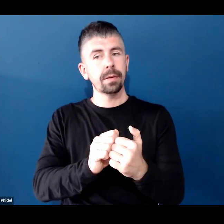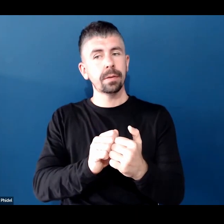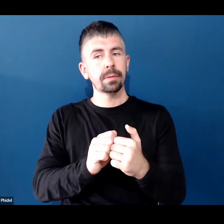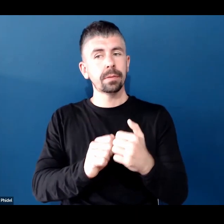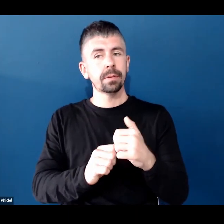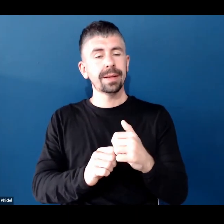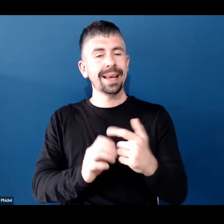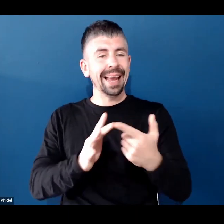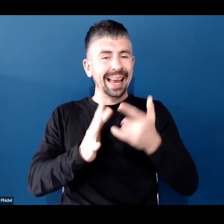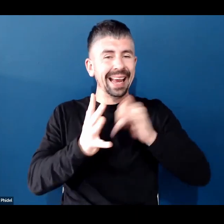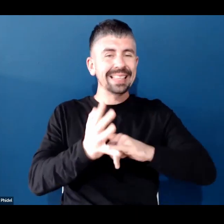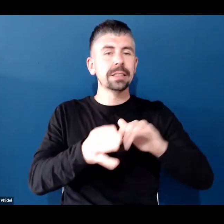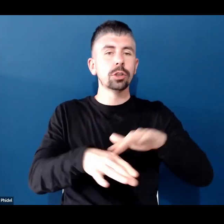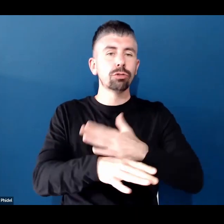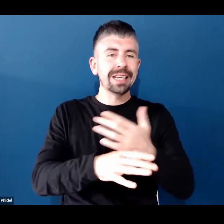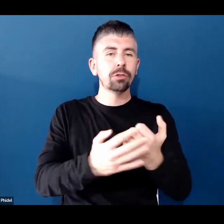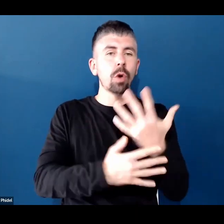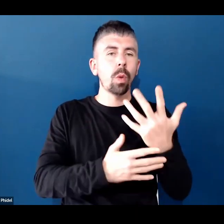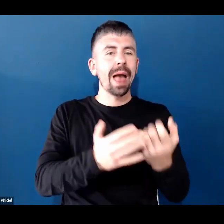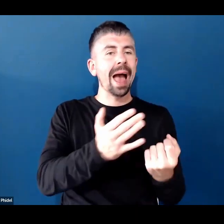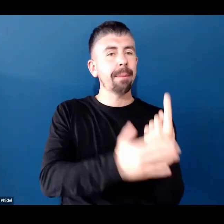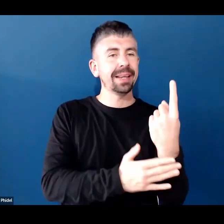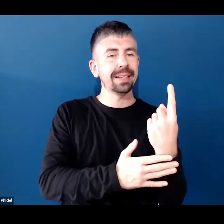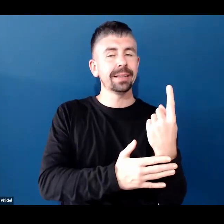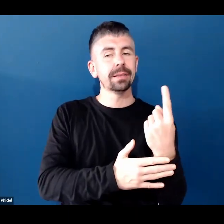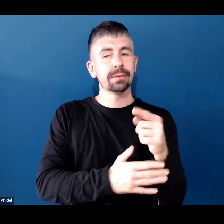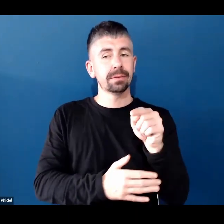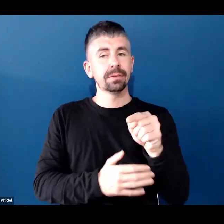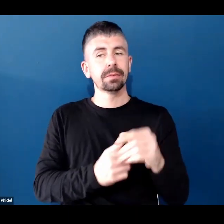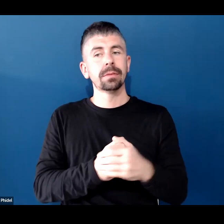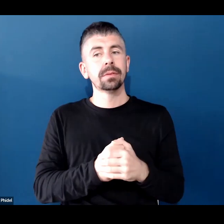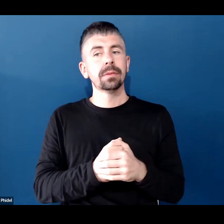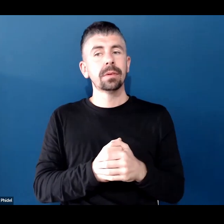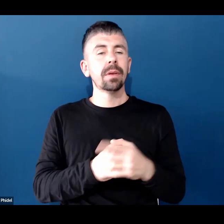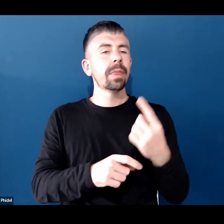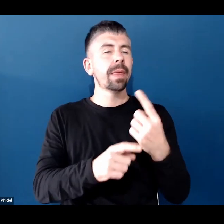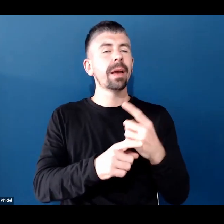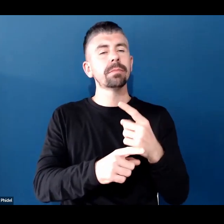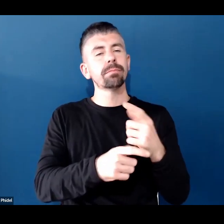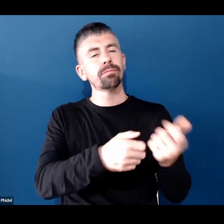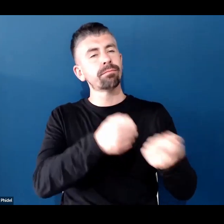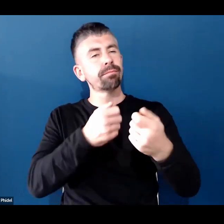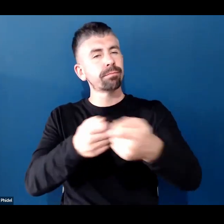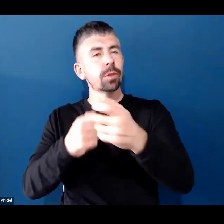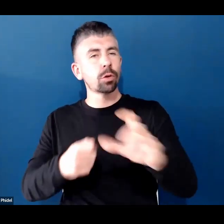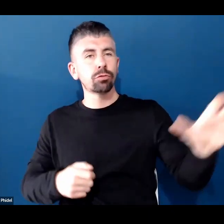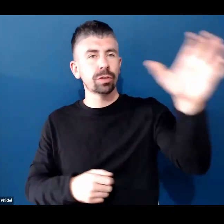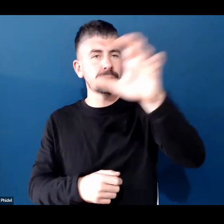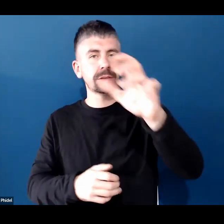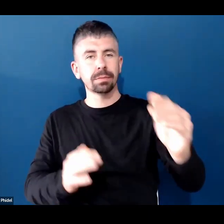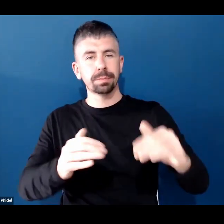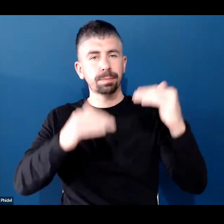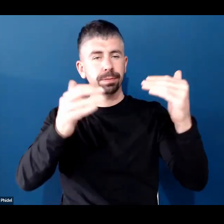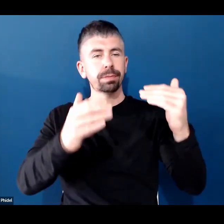Growth Happening? Where they pick, the kind of front runners, the countries that have experienced absolute decoupling of GDP growth and greenhouse